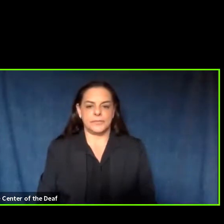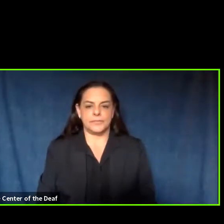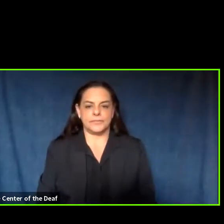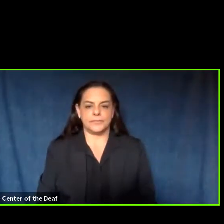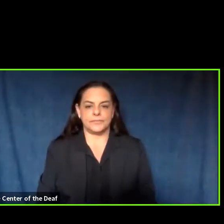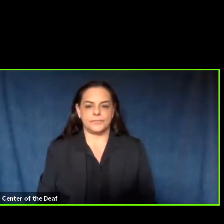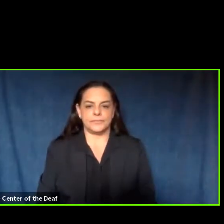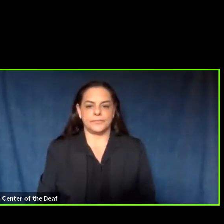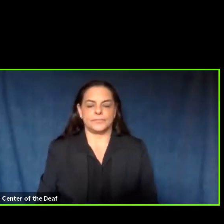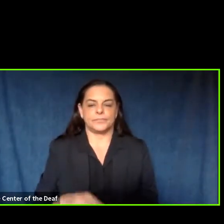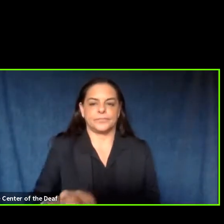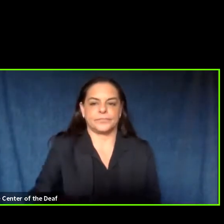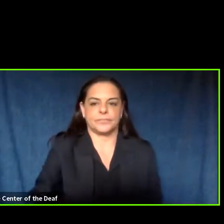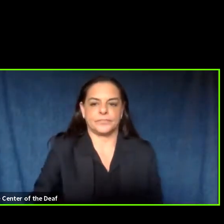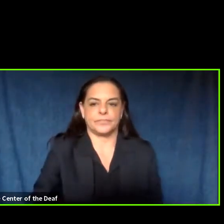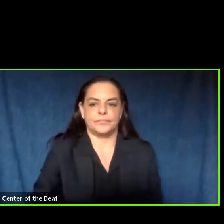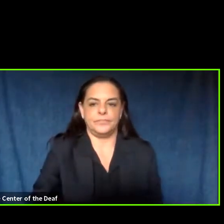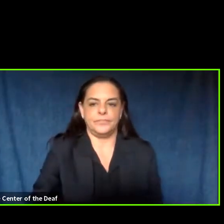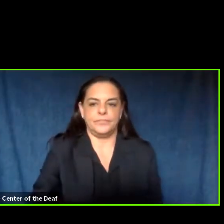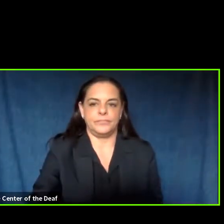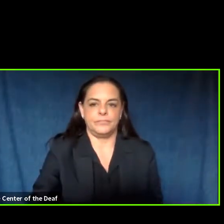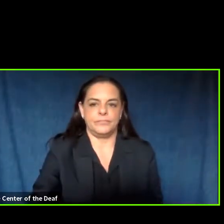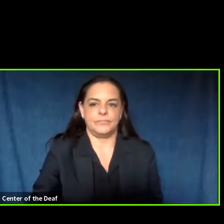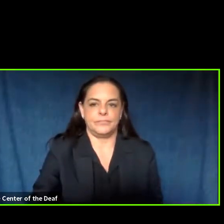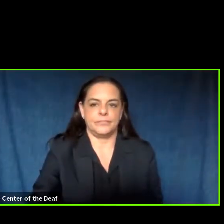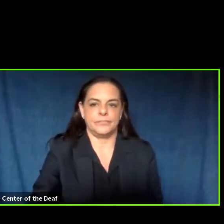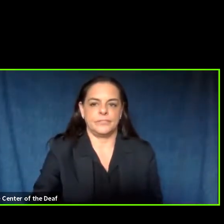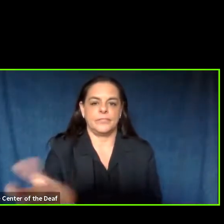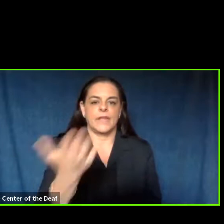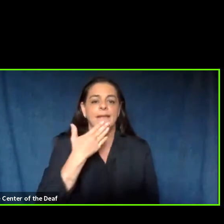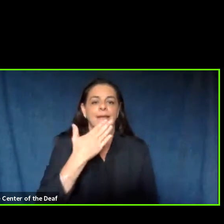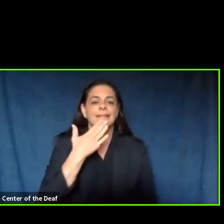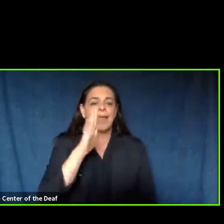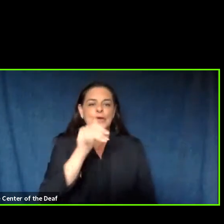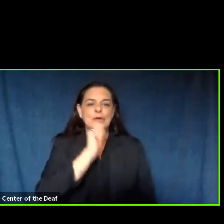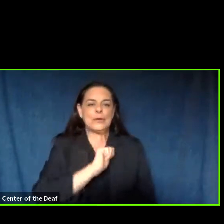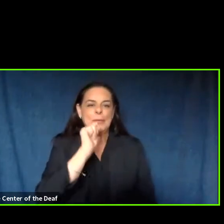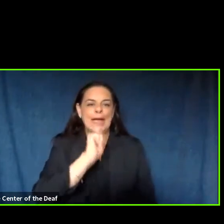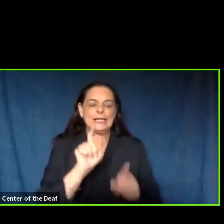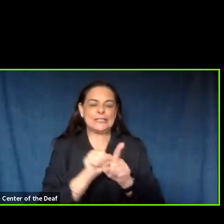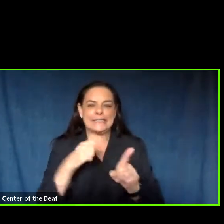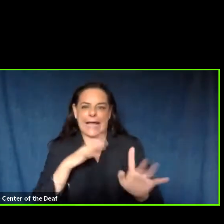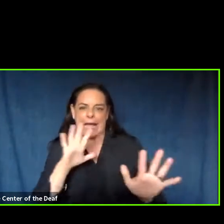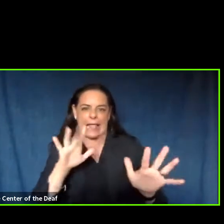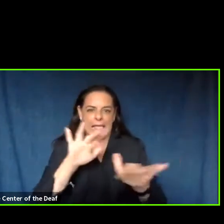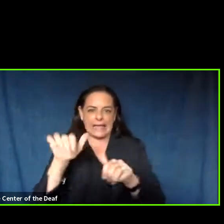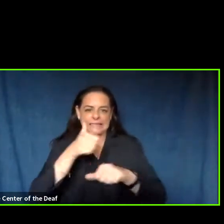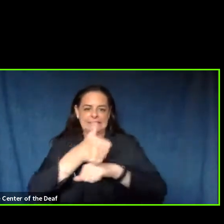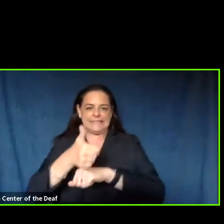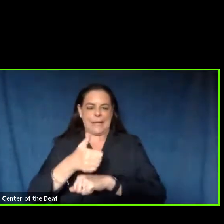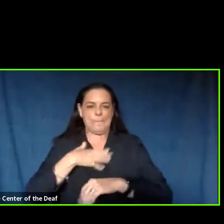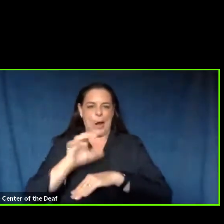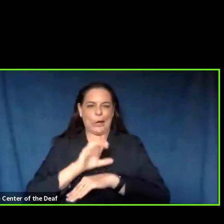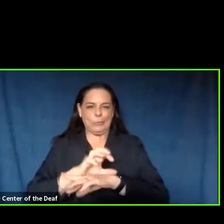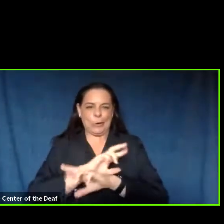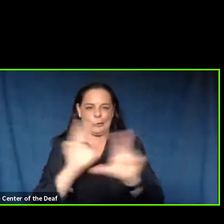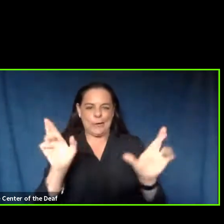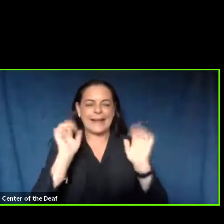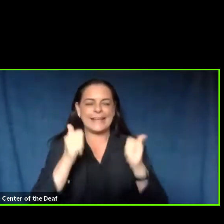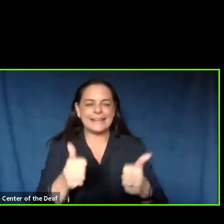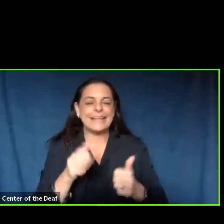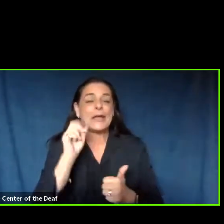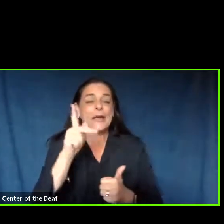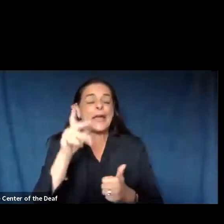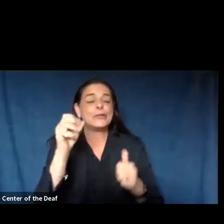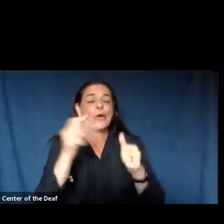Okay. Thank you for your all's patience as I get up to date here tech-wise. All right, so